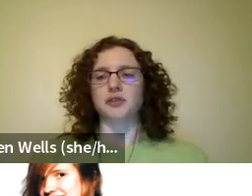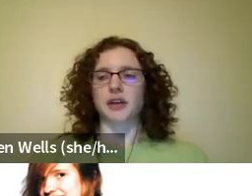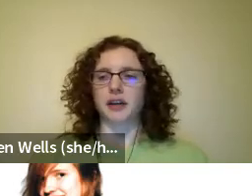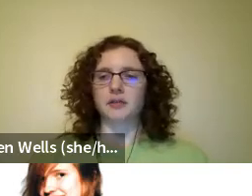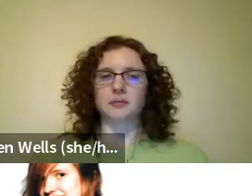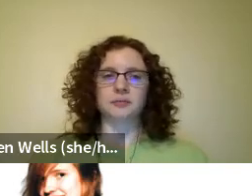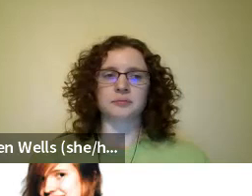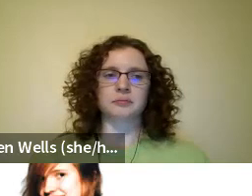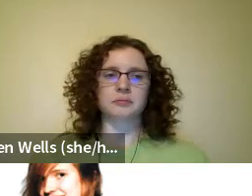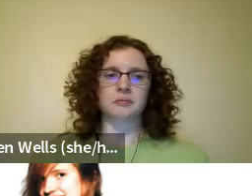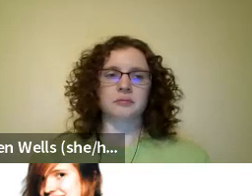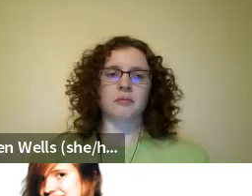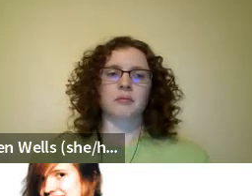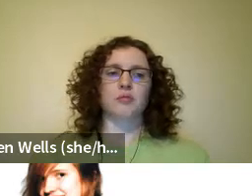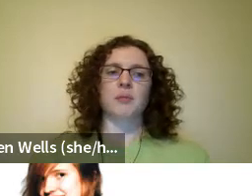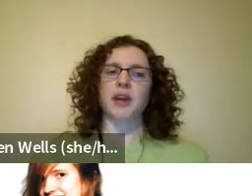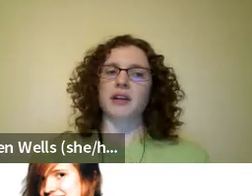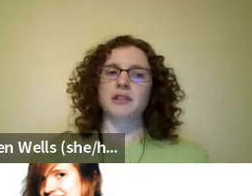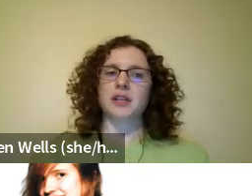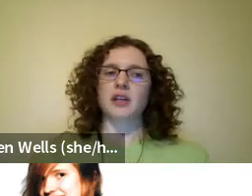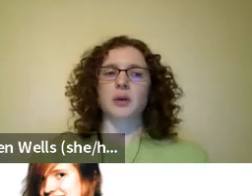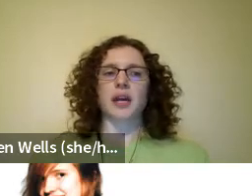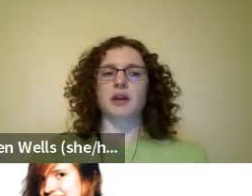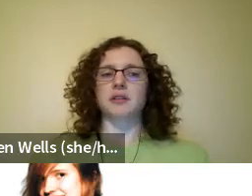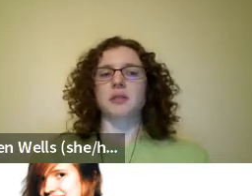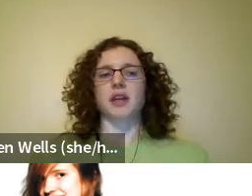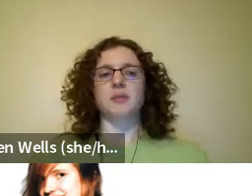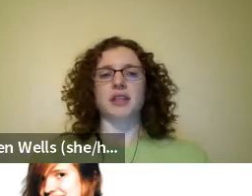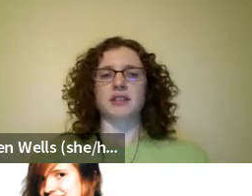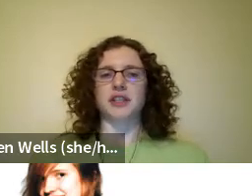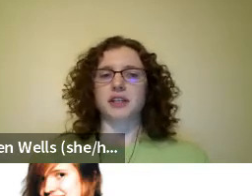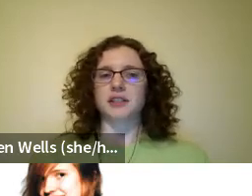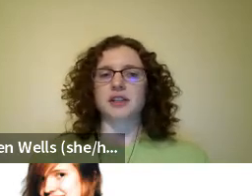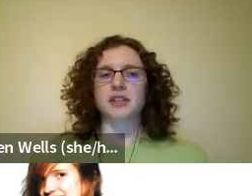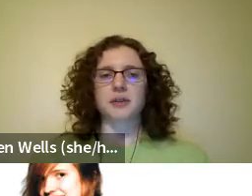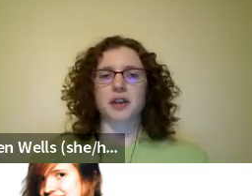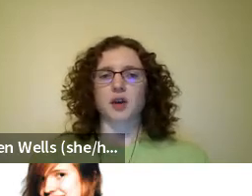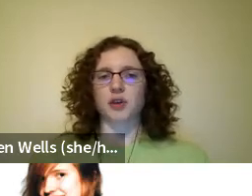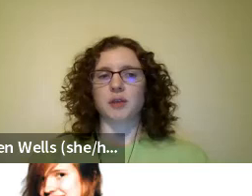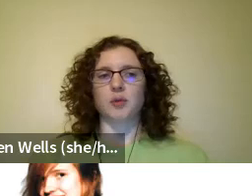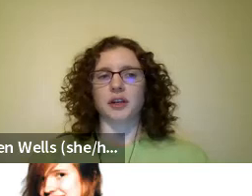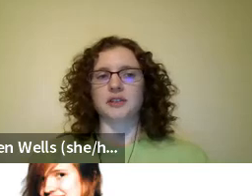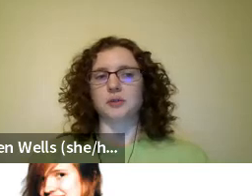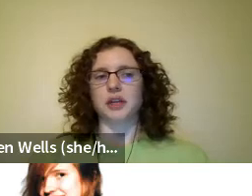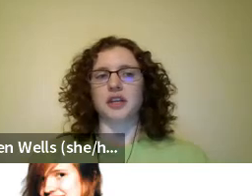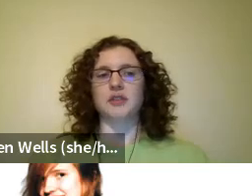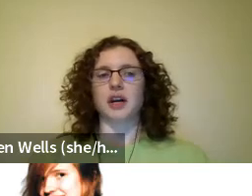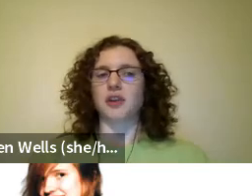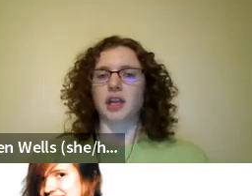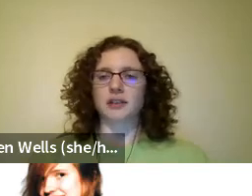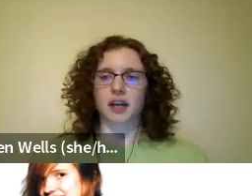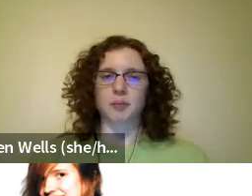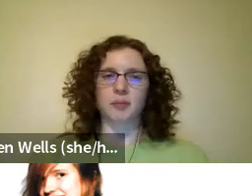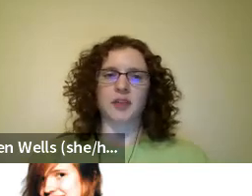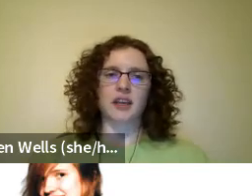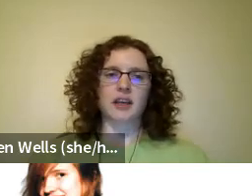and untreated. My parents, not knowing how else to manage my sister, sent her to a therapeutic boarding school in Utah